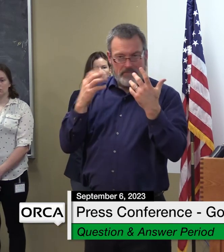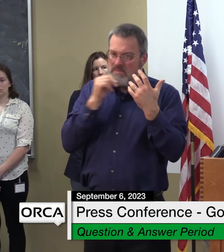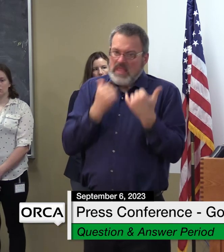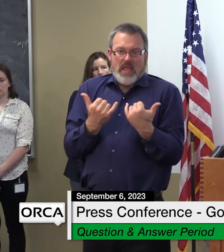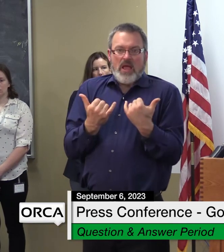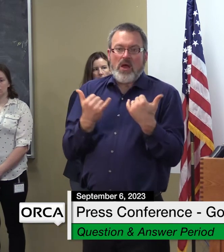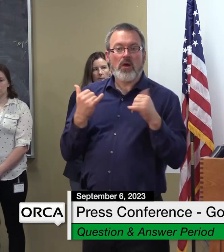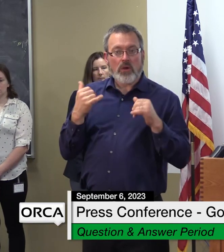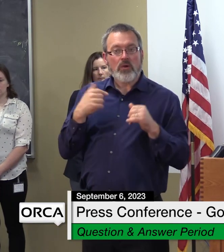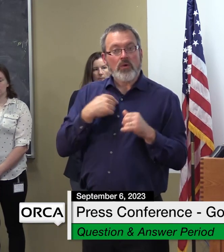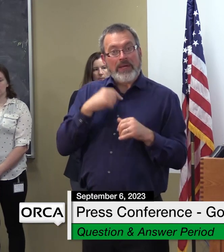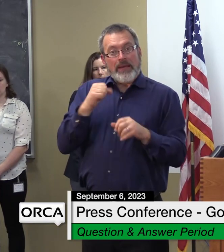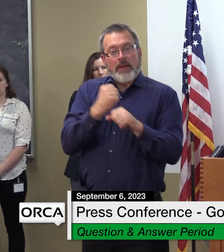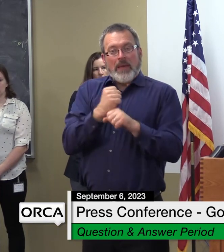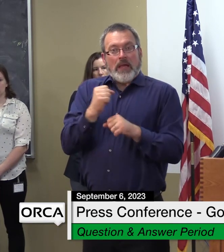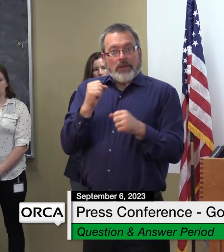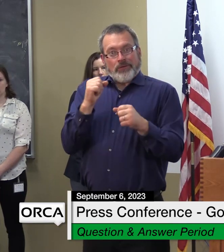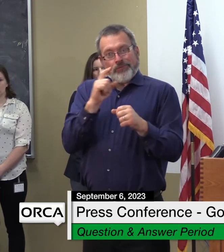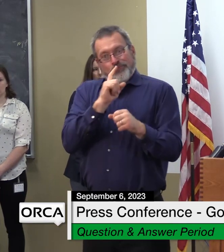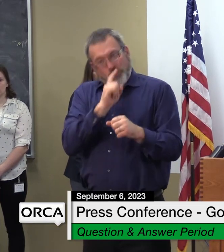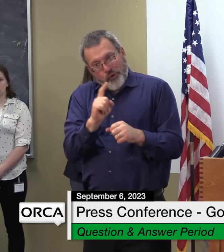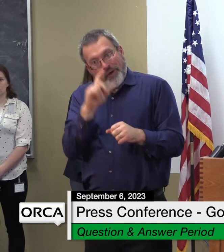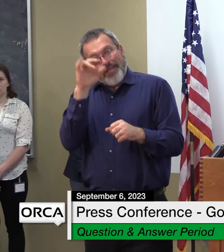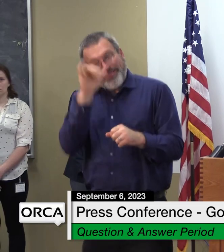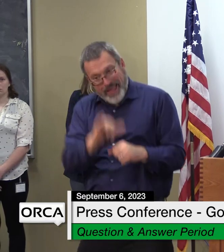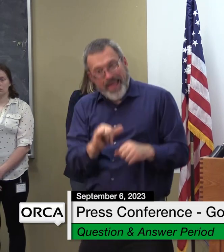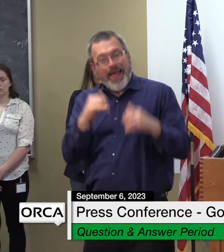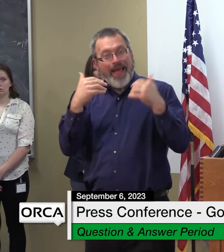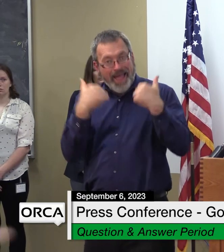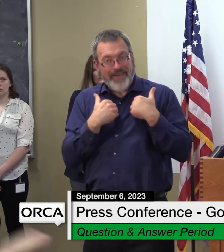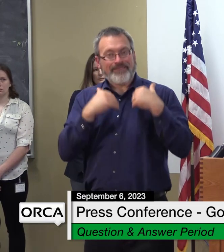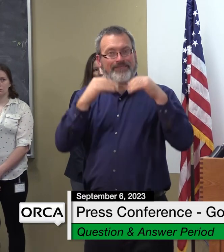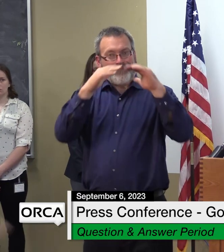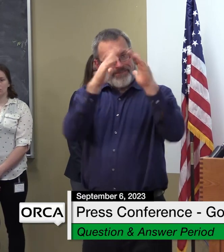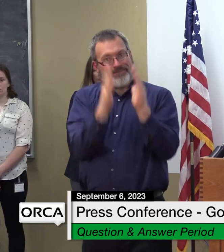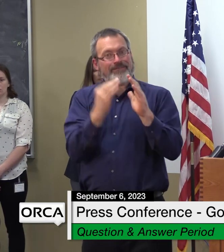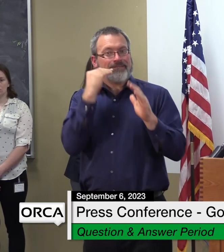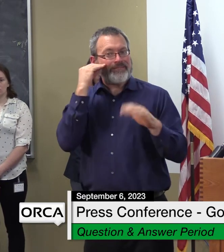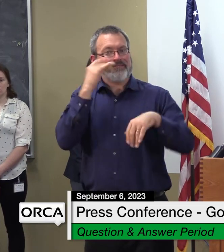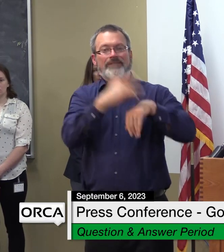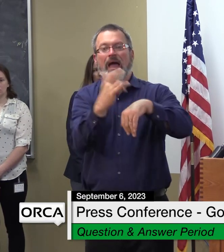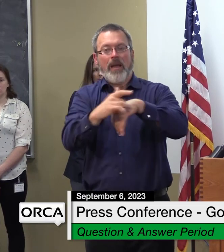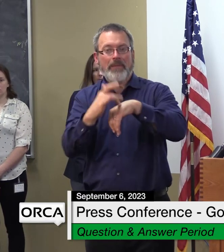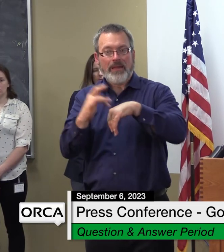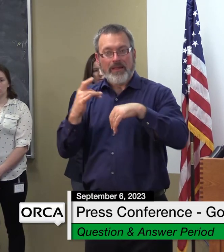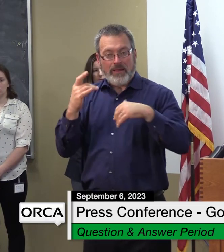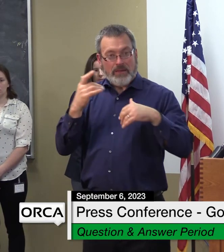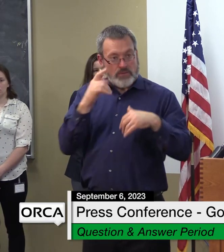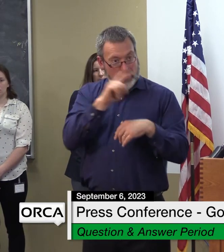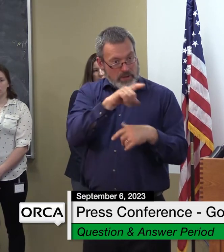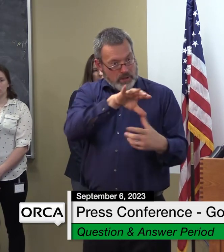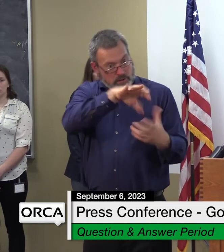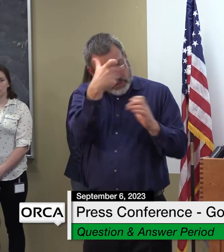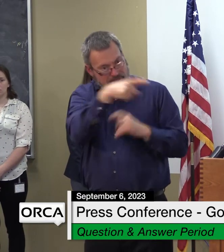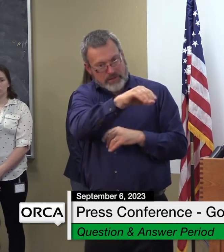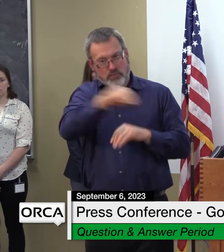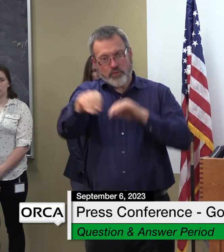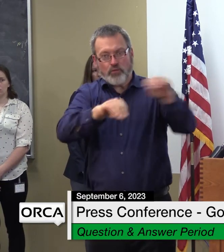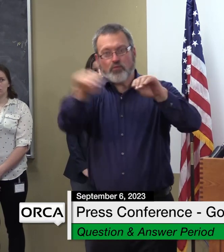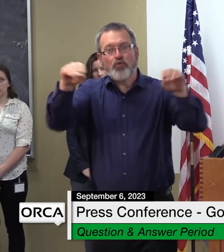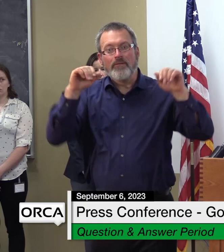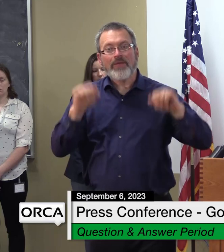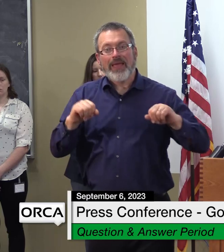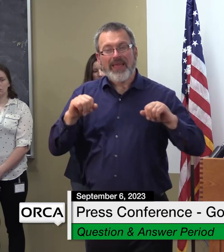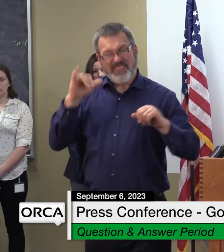have the housing to replace whatever is displaced. But long term, I think